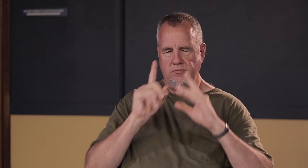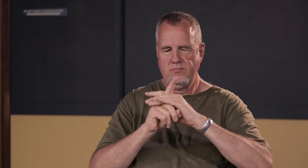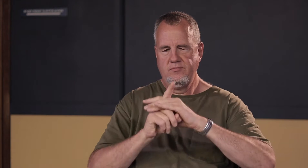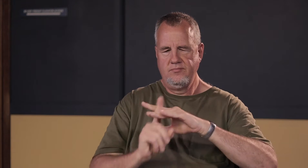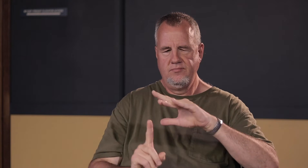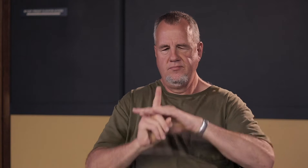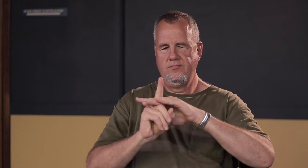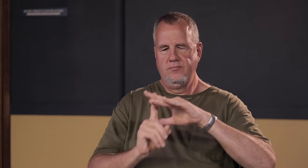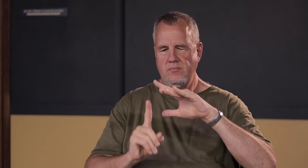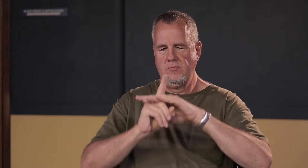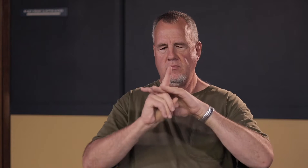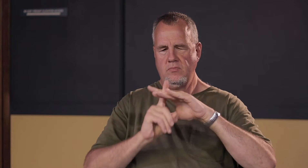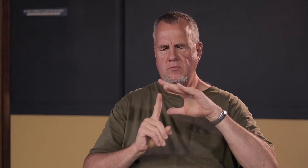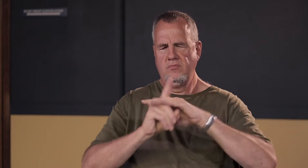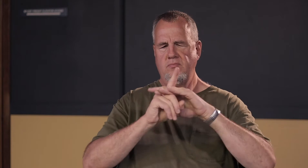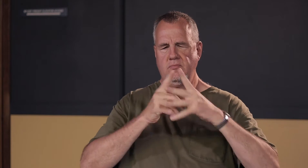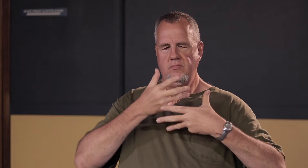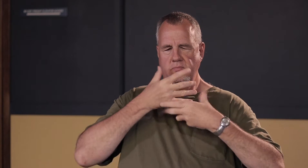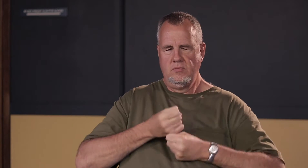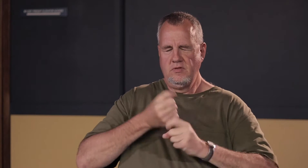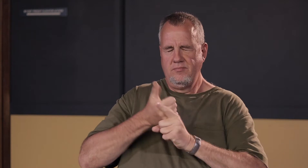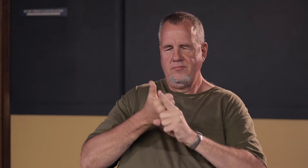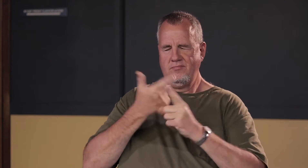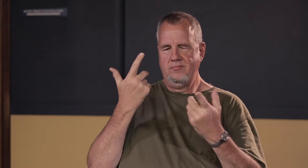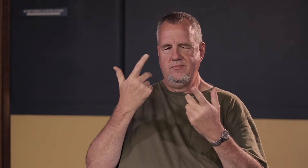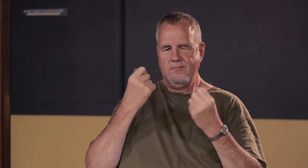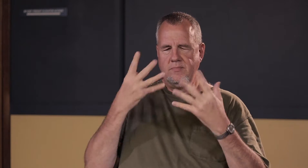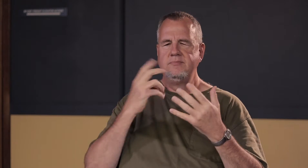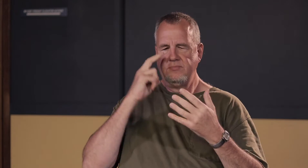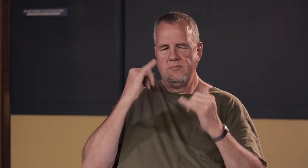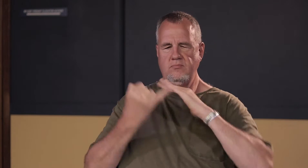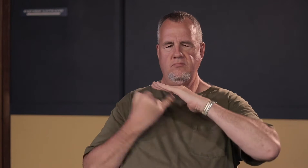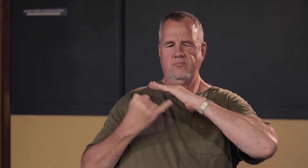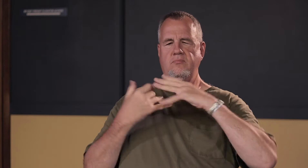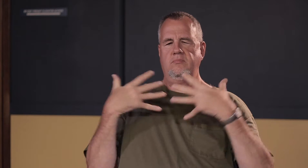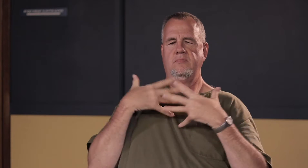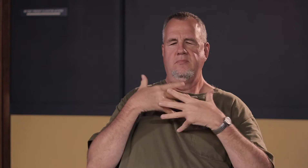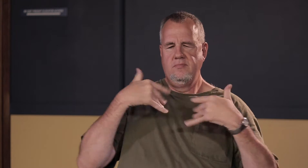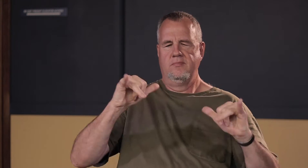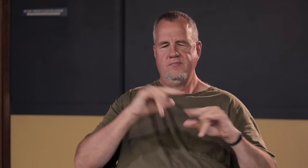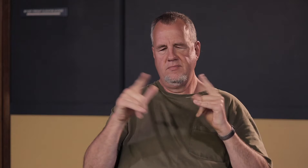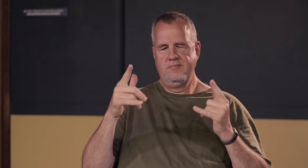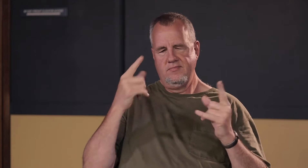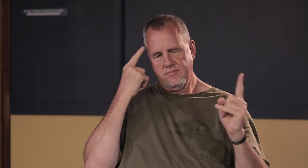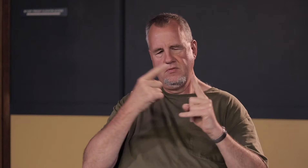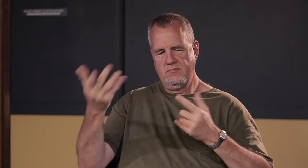Progress is slow and our community grows slowly, but I know there are a lot of deafblind people out there who are living in